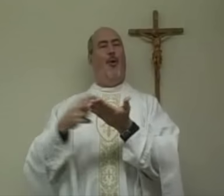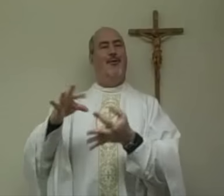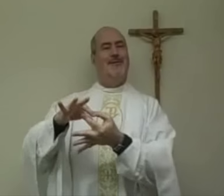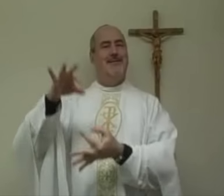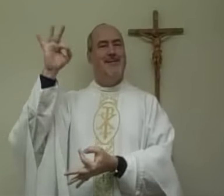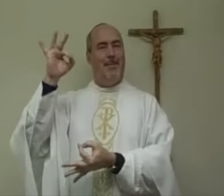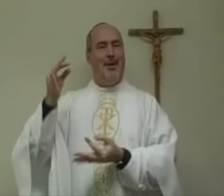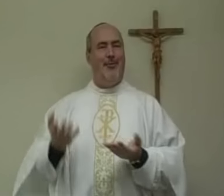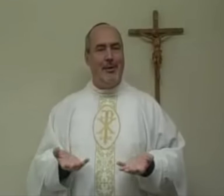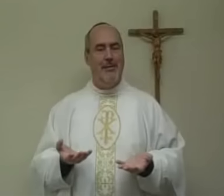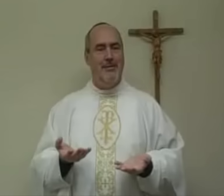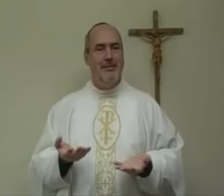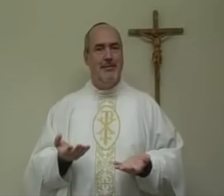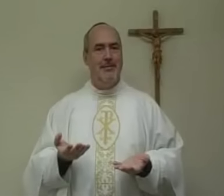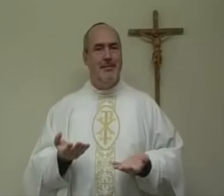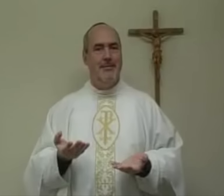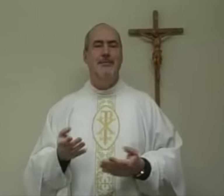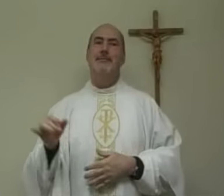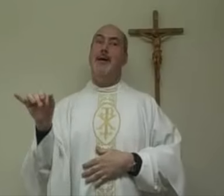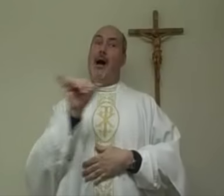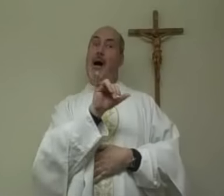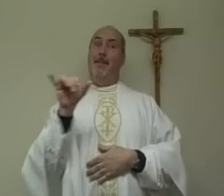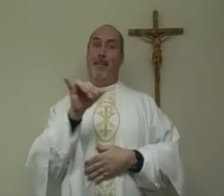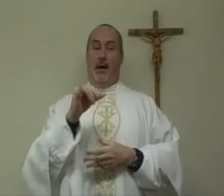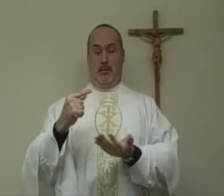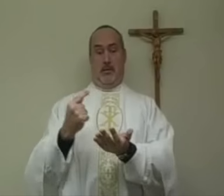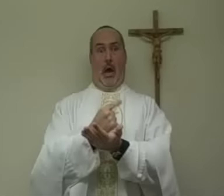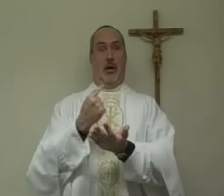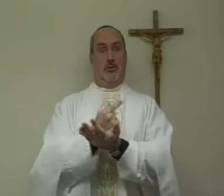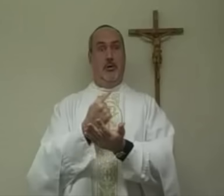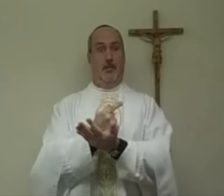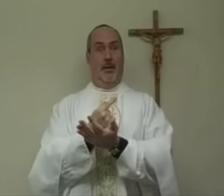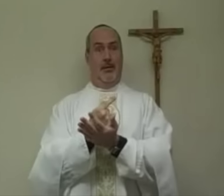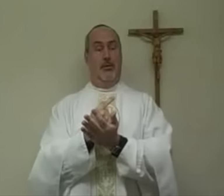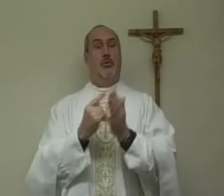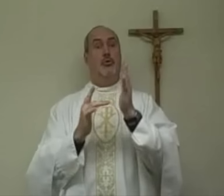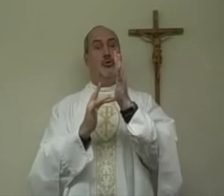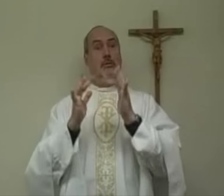to be circumcised. They were led to that decision by the Holy Spirit.